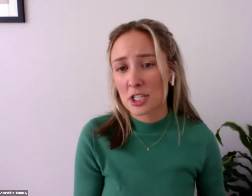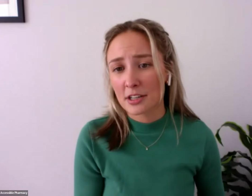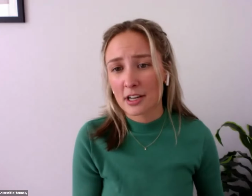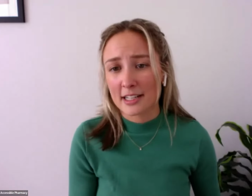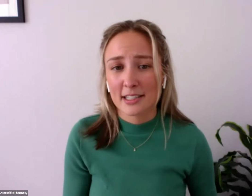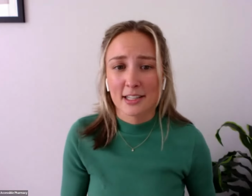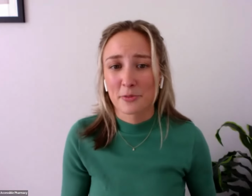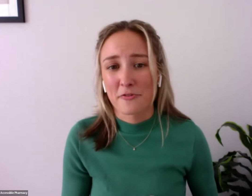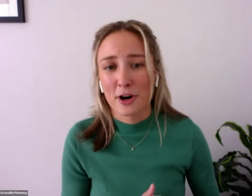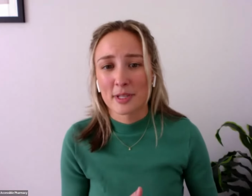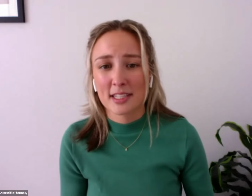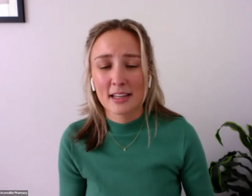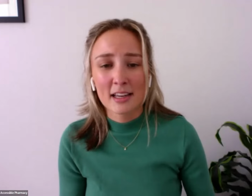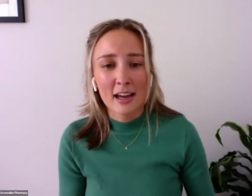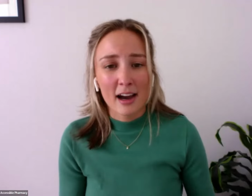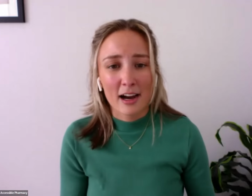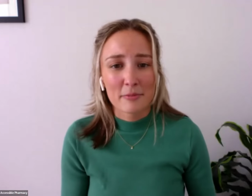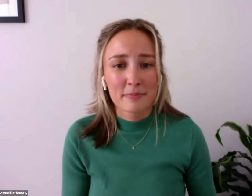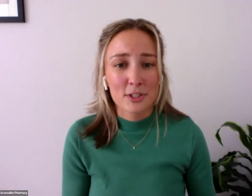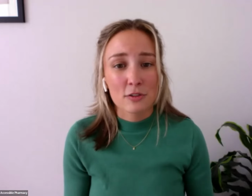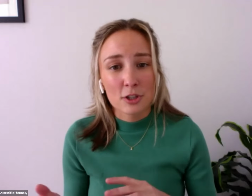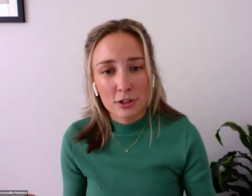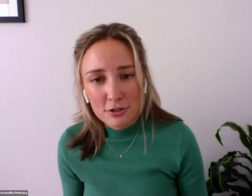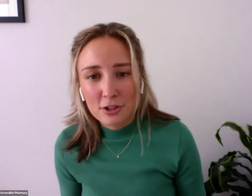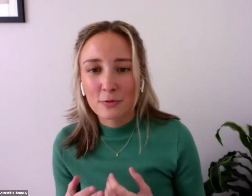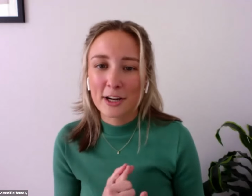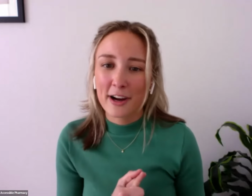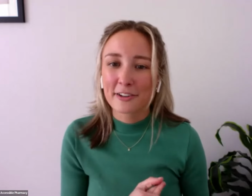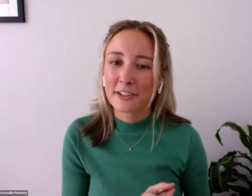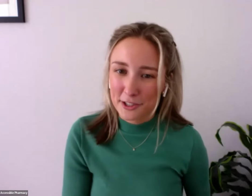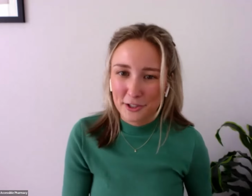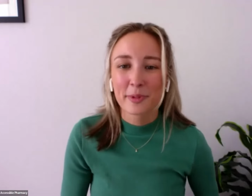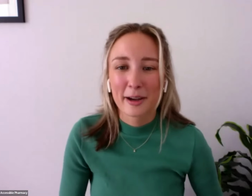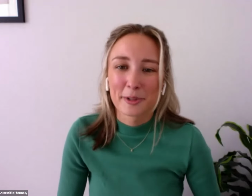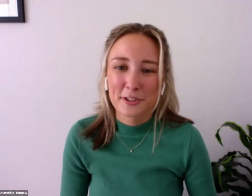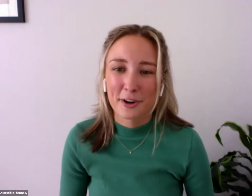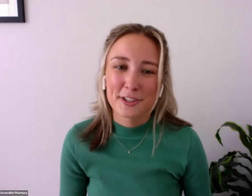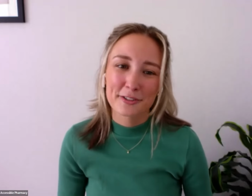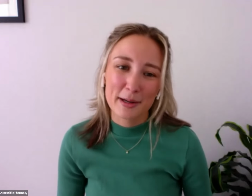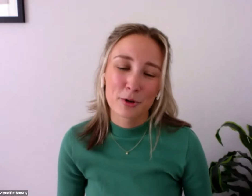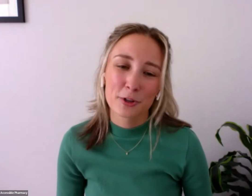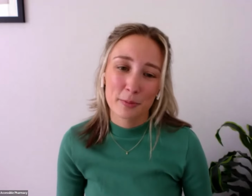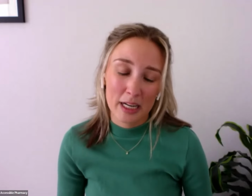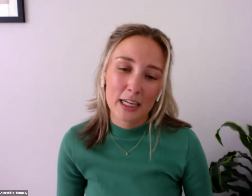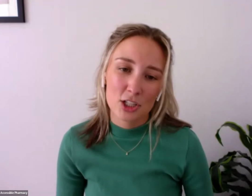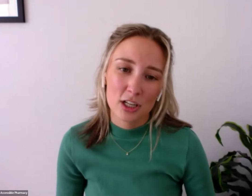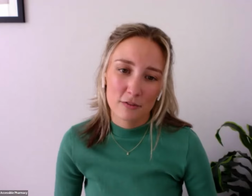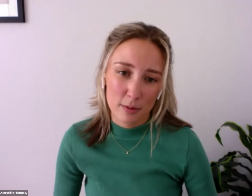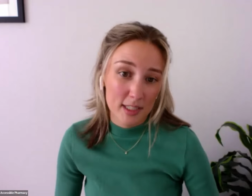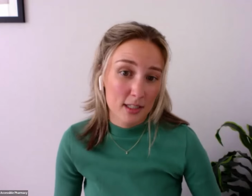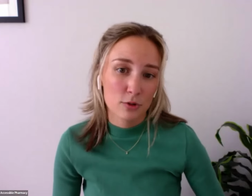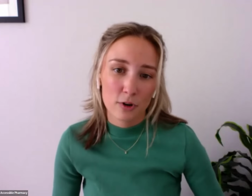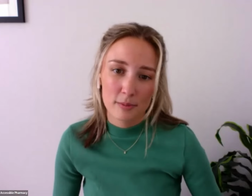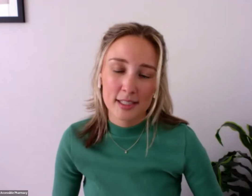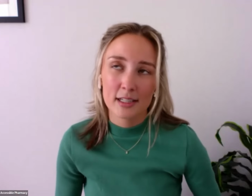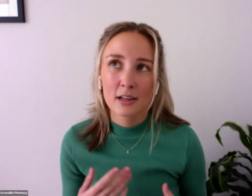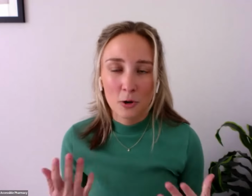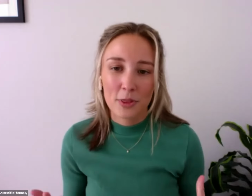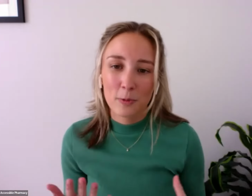labeling option here at Accessible Pharmacy. So if you're a user of WayAround, you'll soon be able to also label your medication from